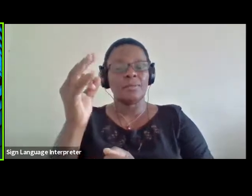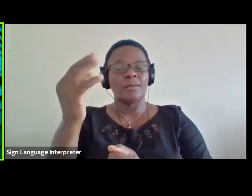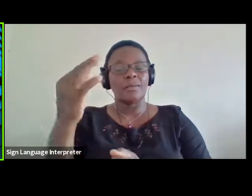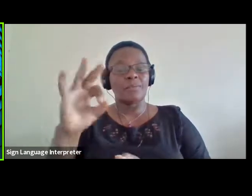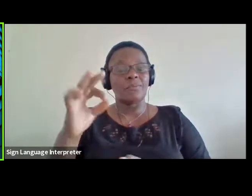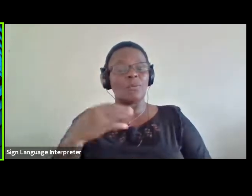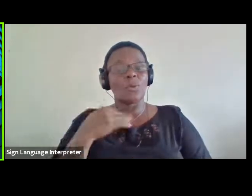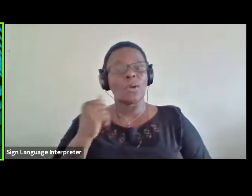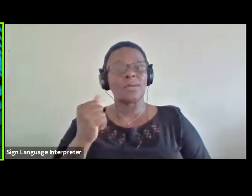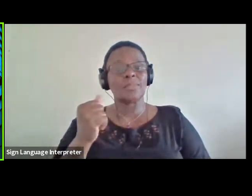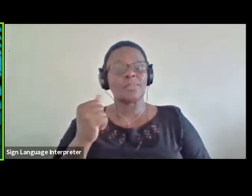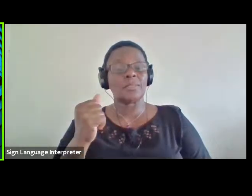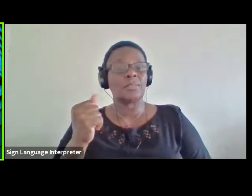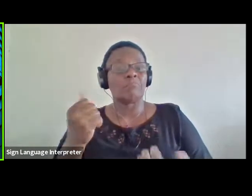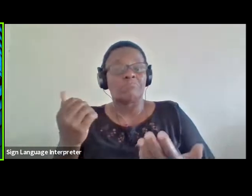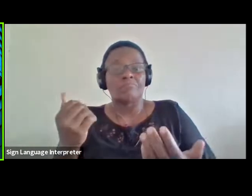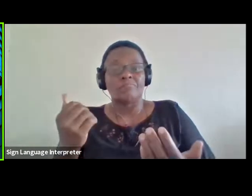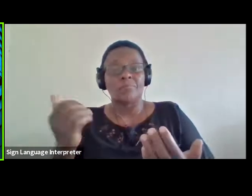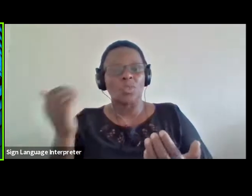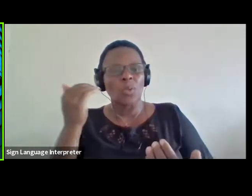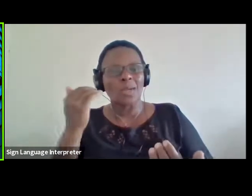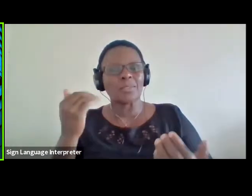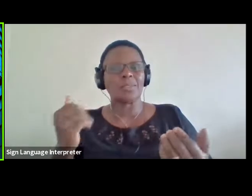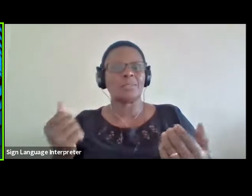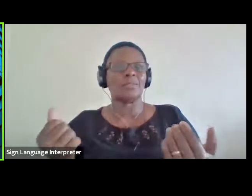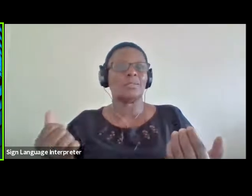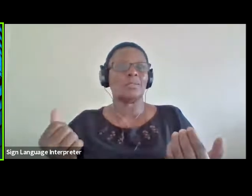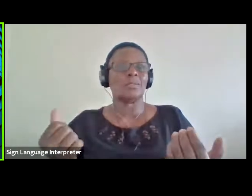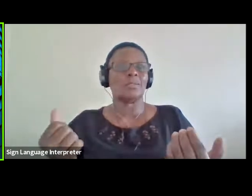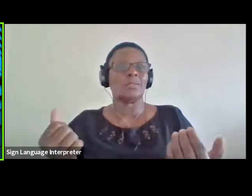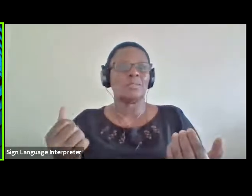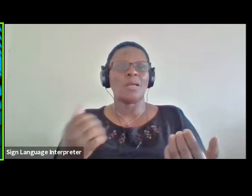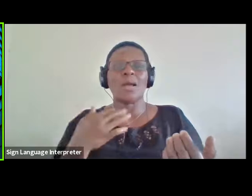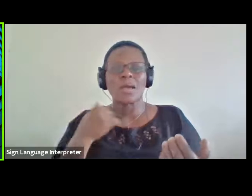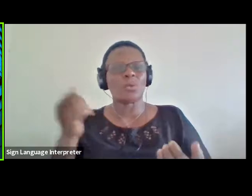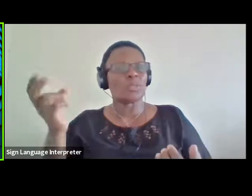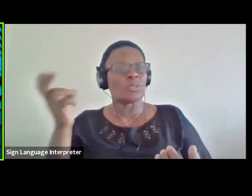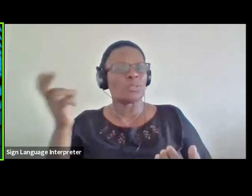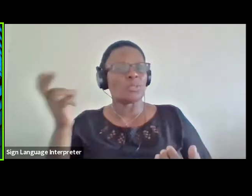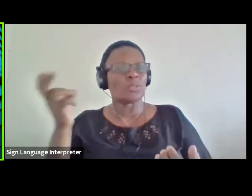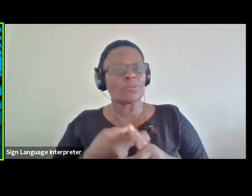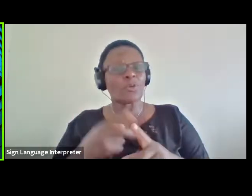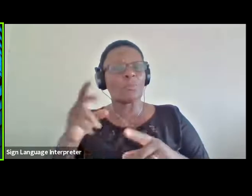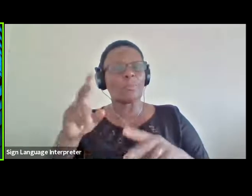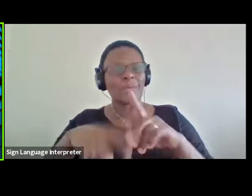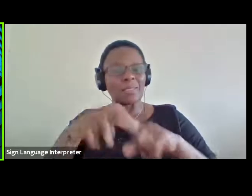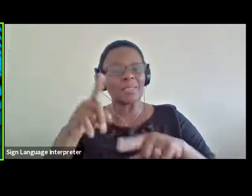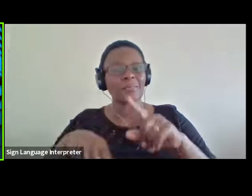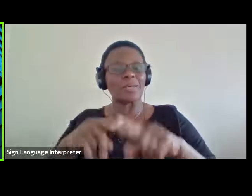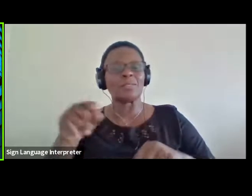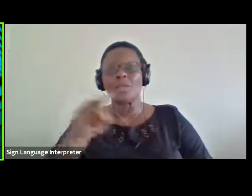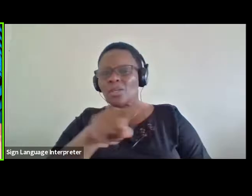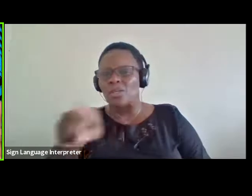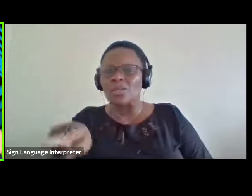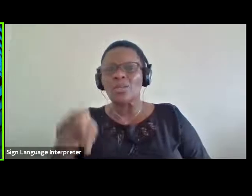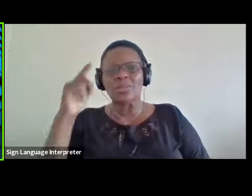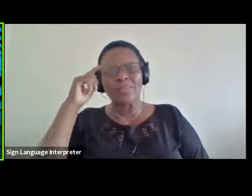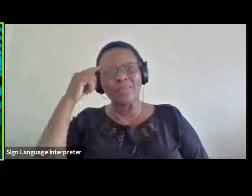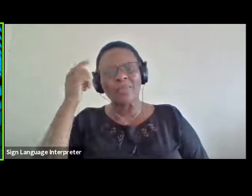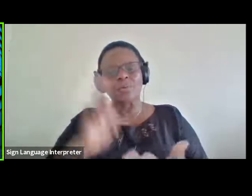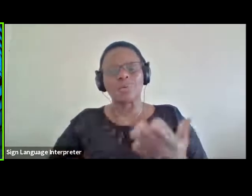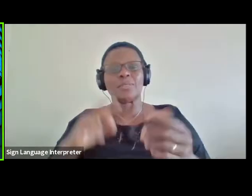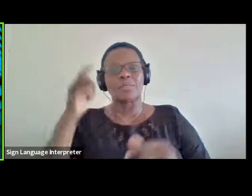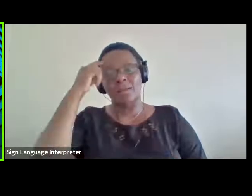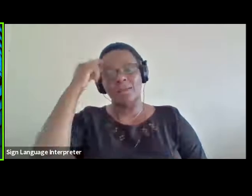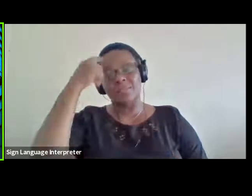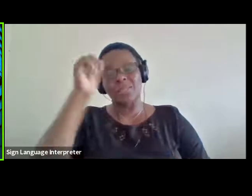the goal for this session, was to really hear from the participants and what you think about what the governments, what our collective governments